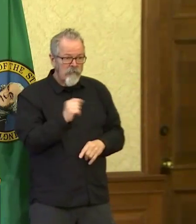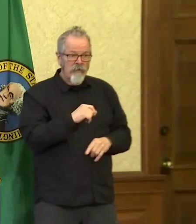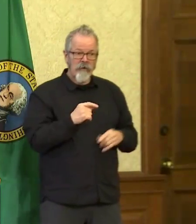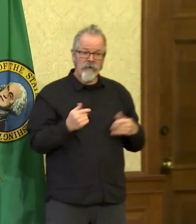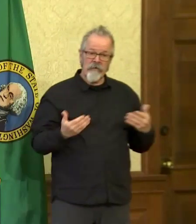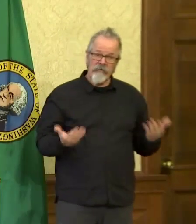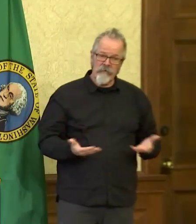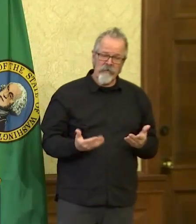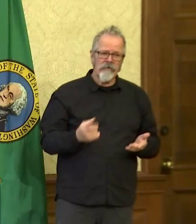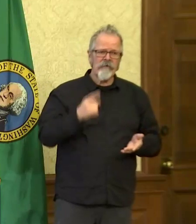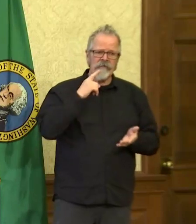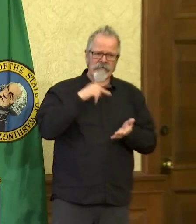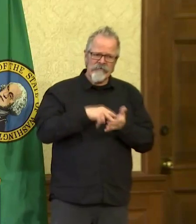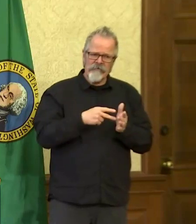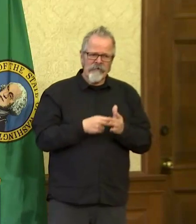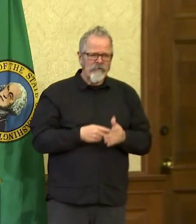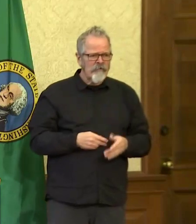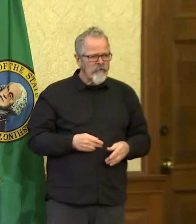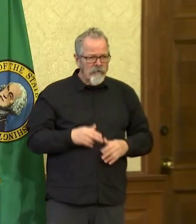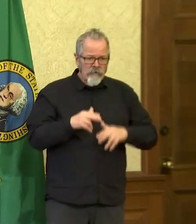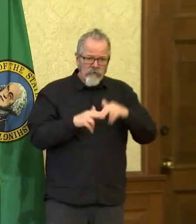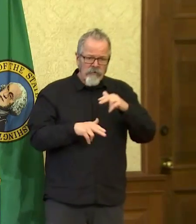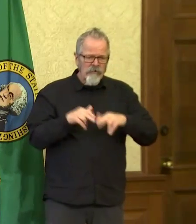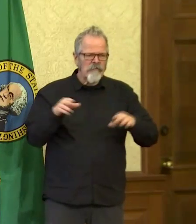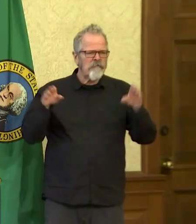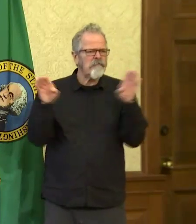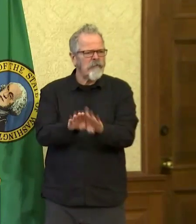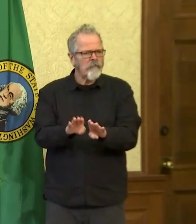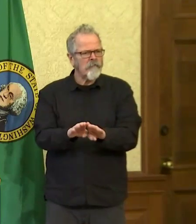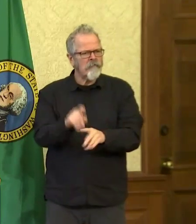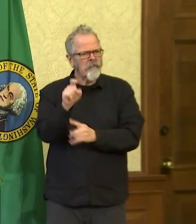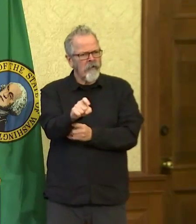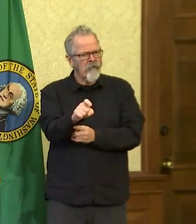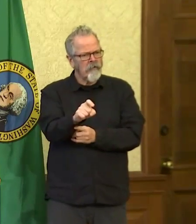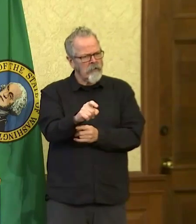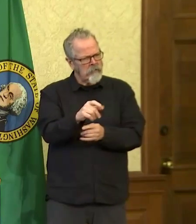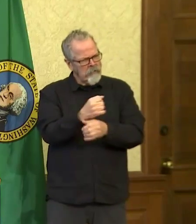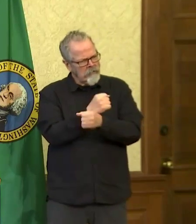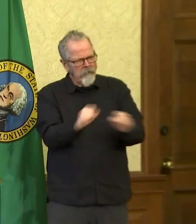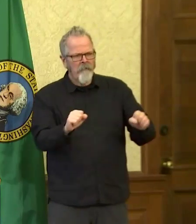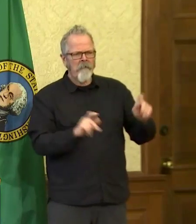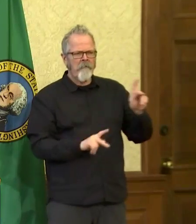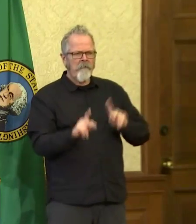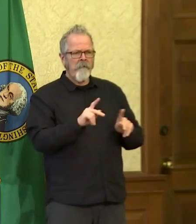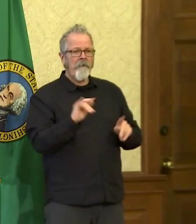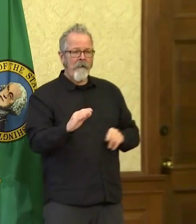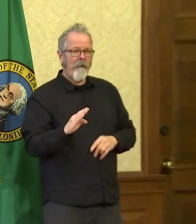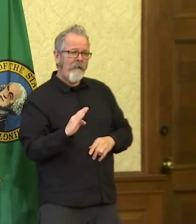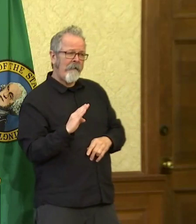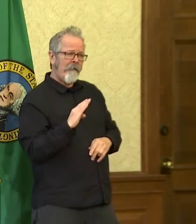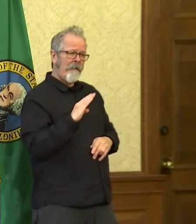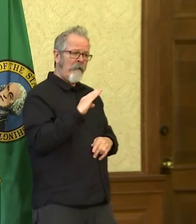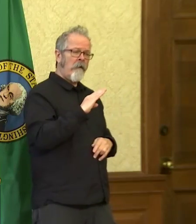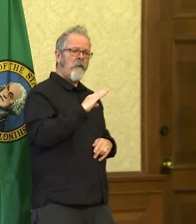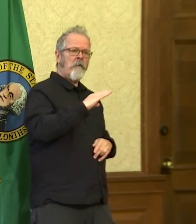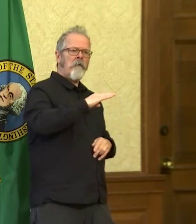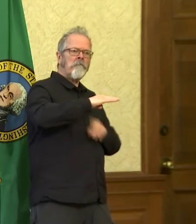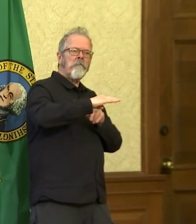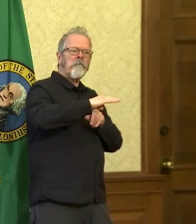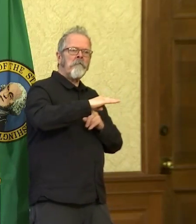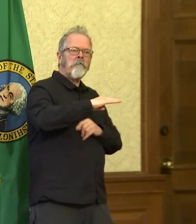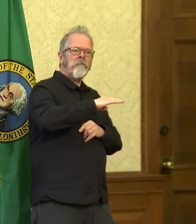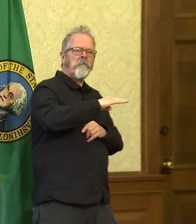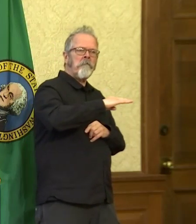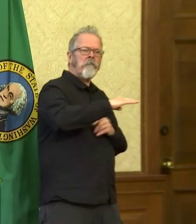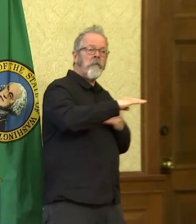we wanted to see if we could bend the curve. We now have bent the curve. We've seen that. We've learned from this. And this is going to